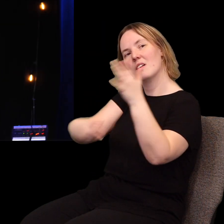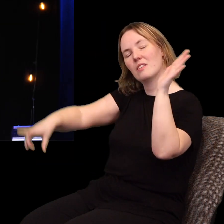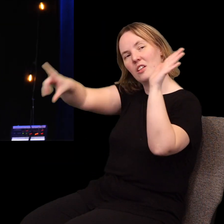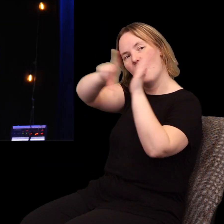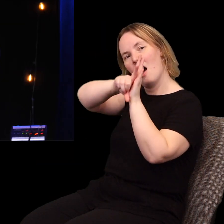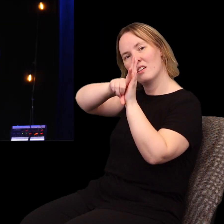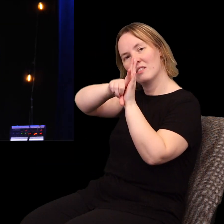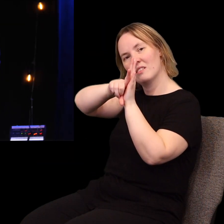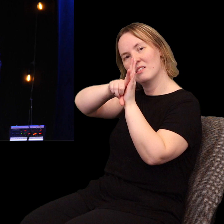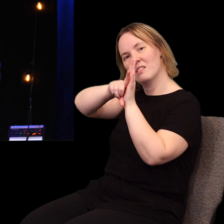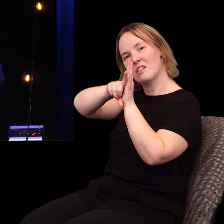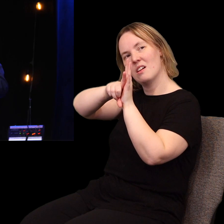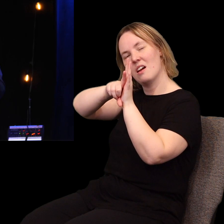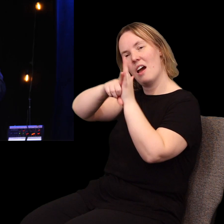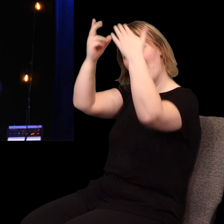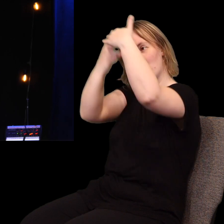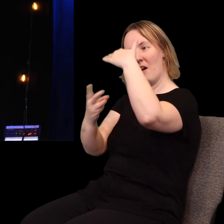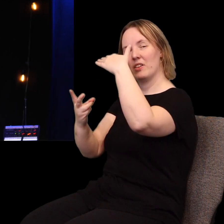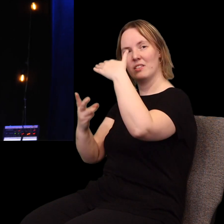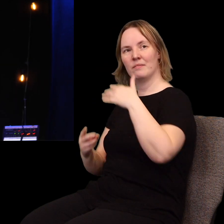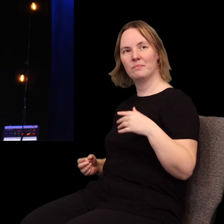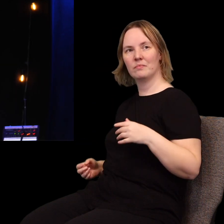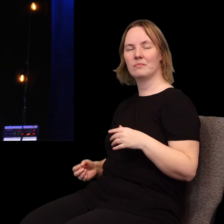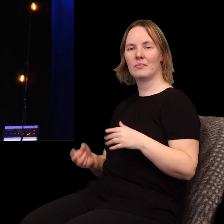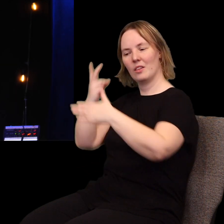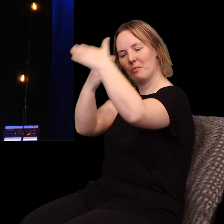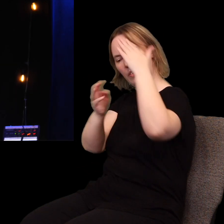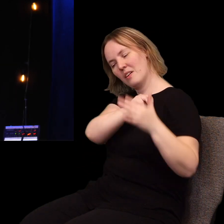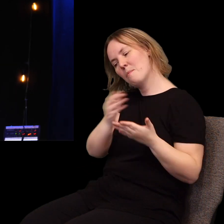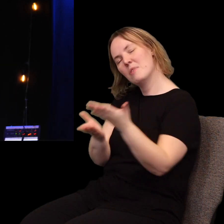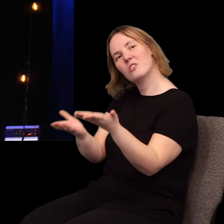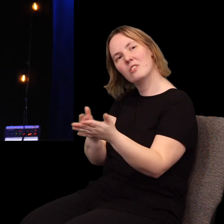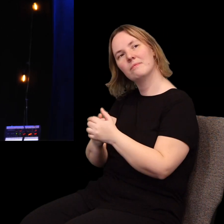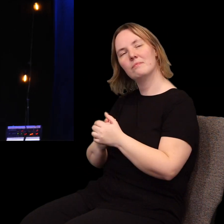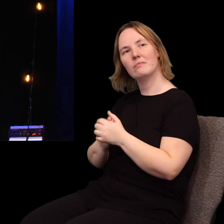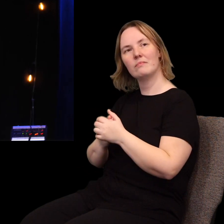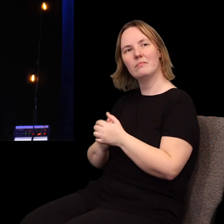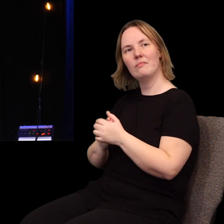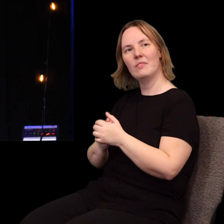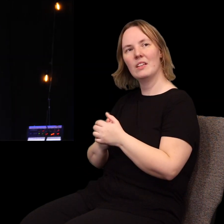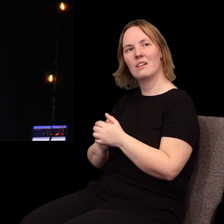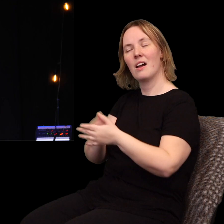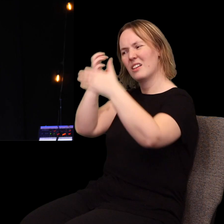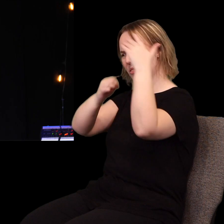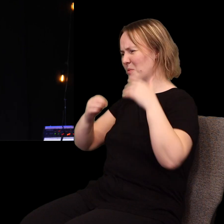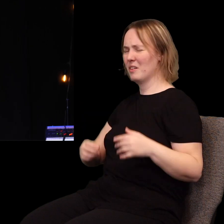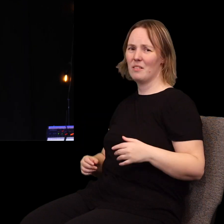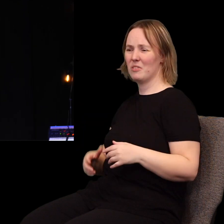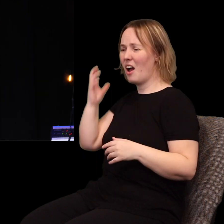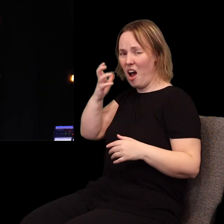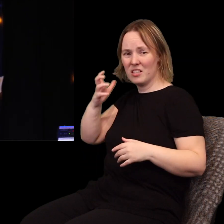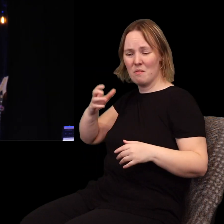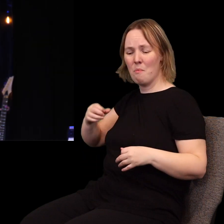law. Moses, right? God brought the law through Moses, and the prophets, or the prophetic ministry, which is who Elijah was, one of the greatest prophets of all